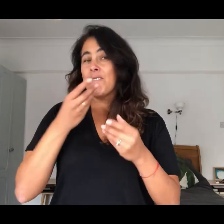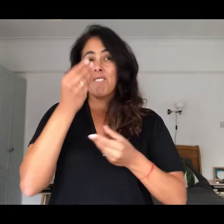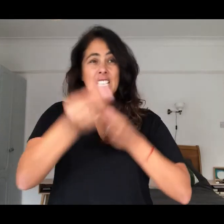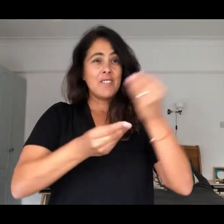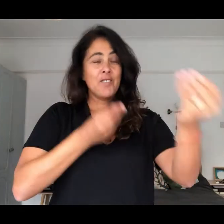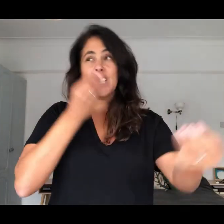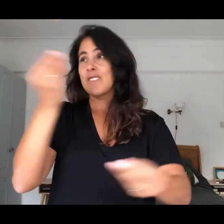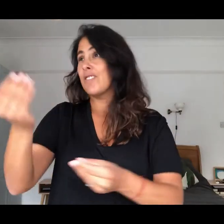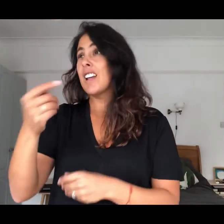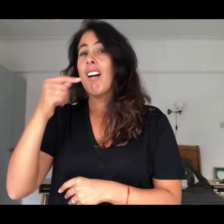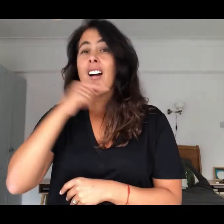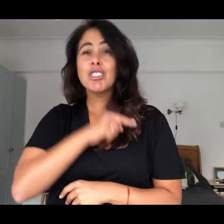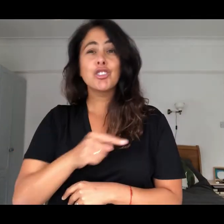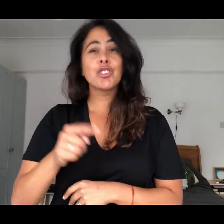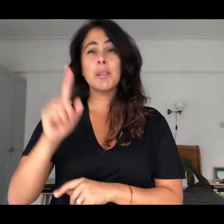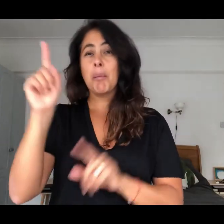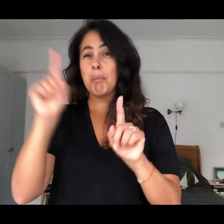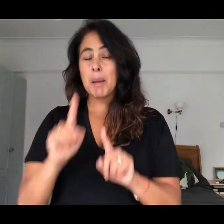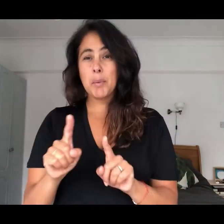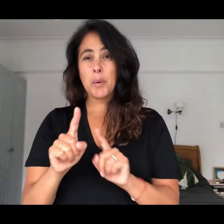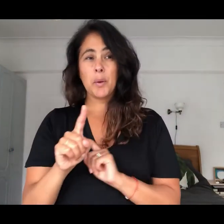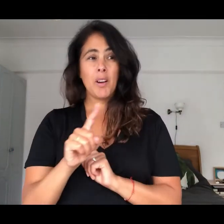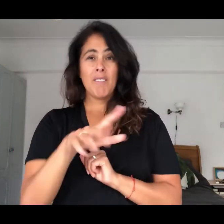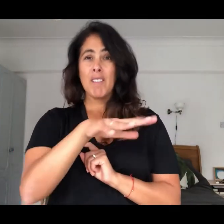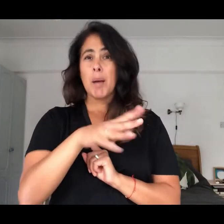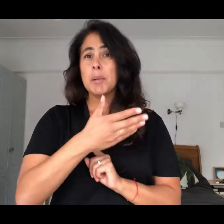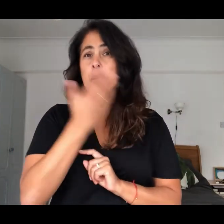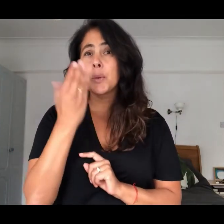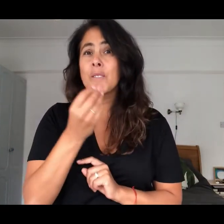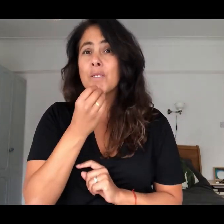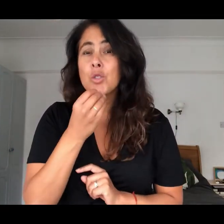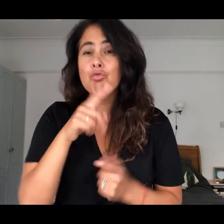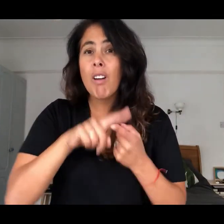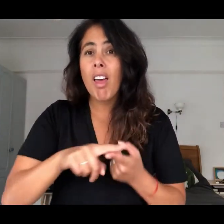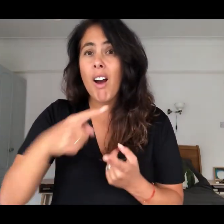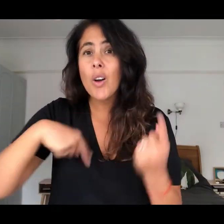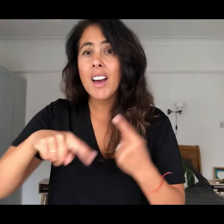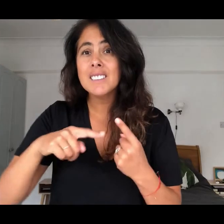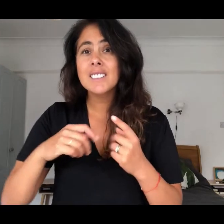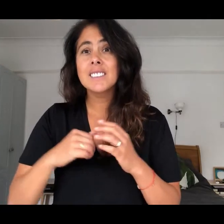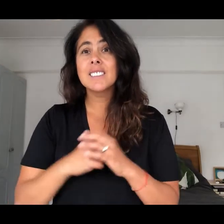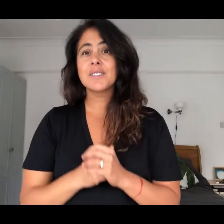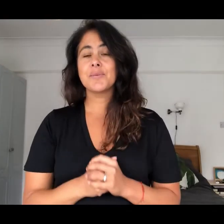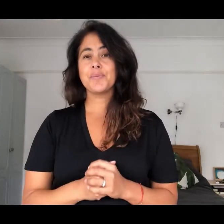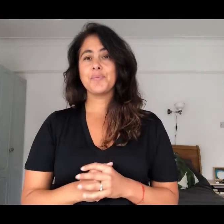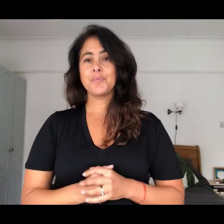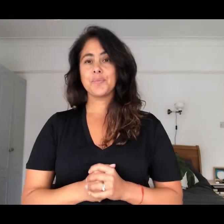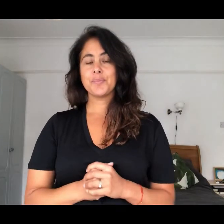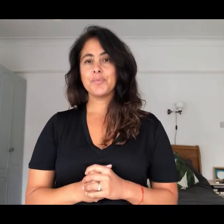of people. Families with nothing were relying on us.